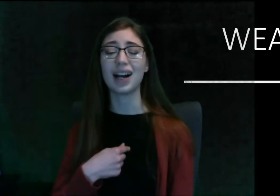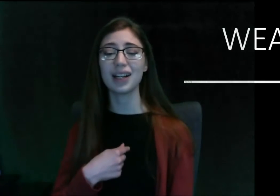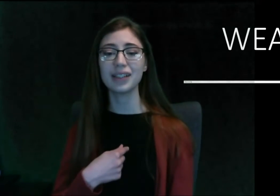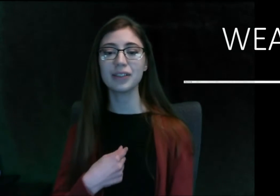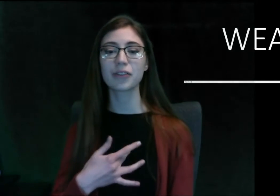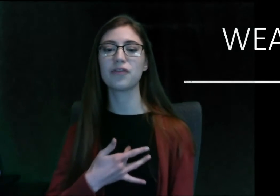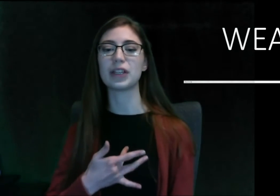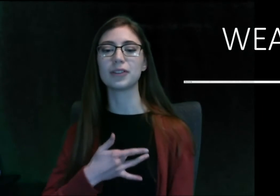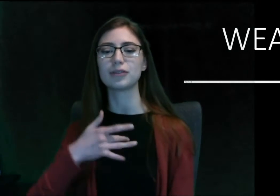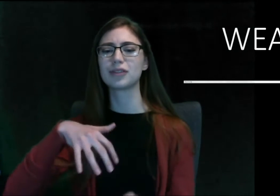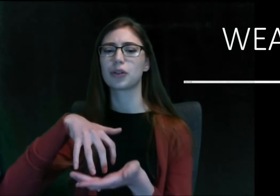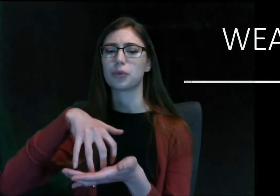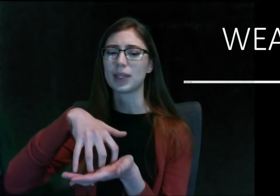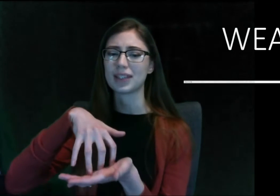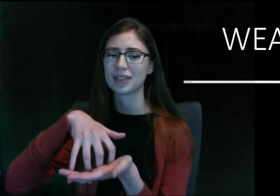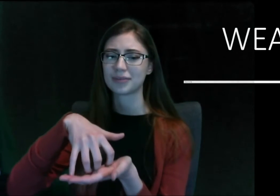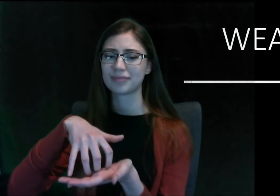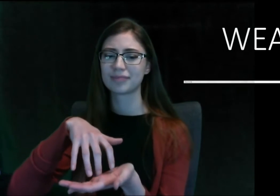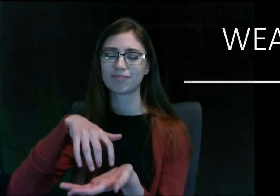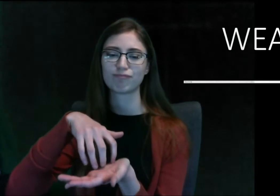I feel weak.